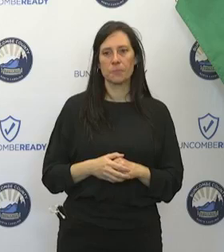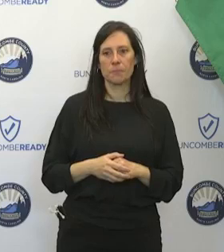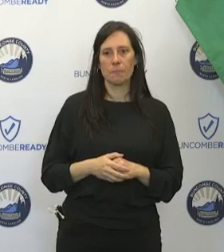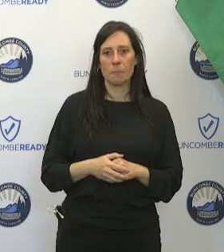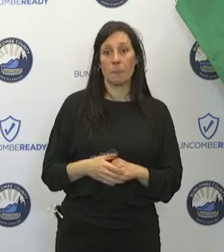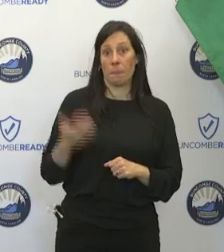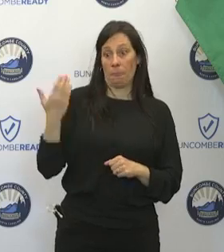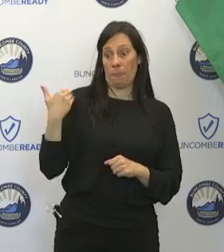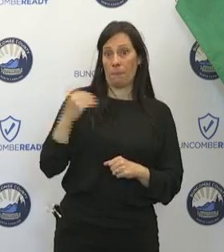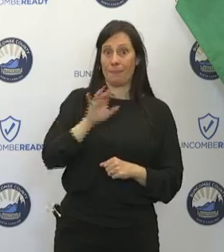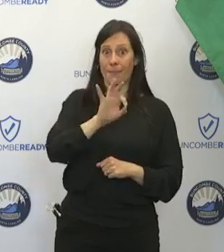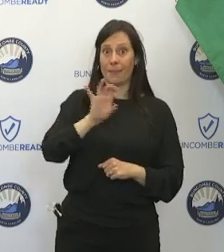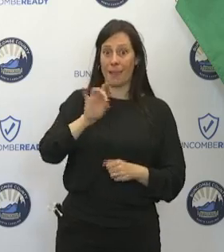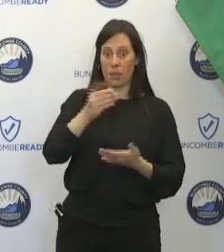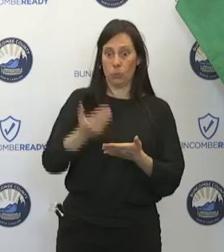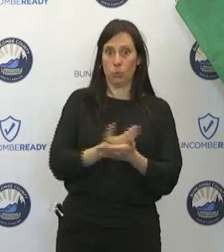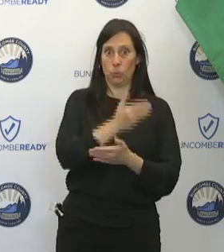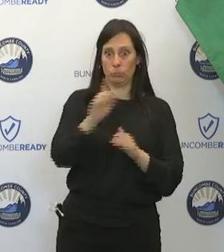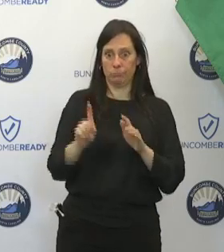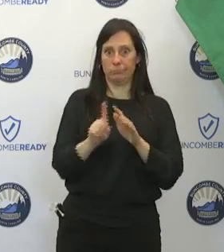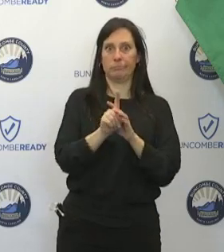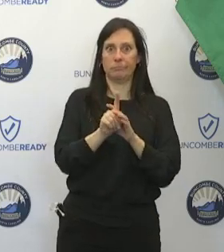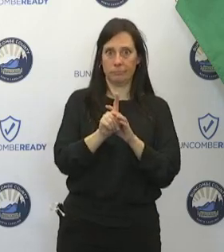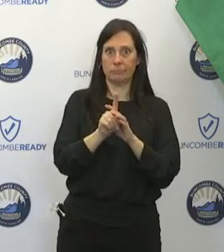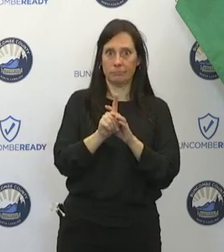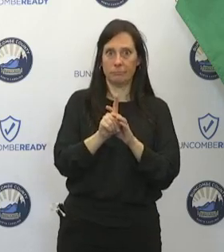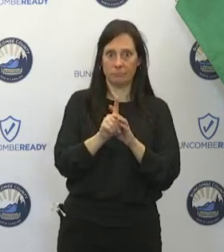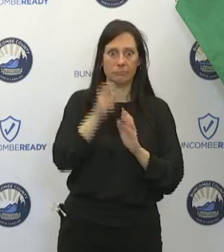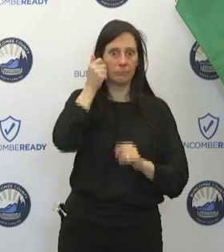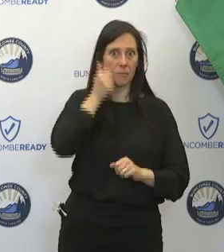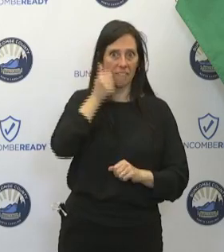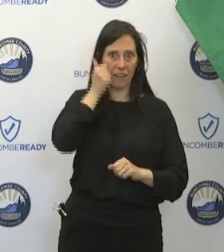from 98 cases per day on average just a week ago.